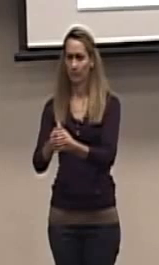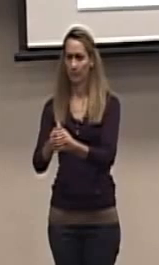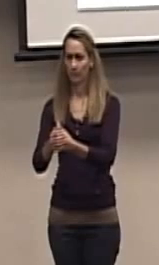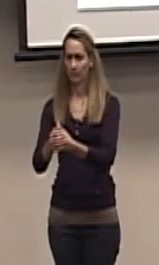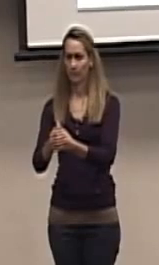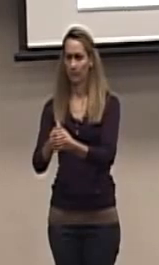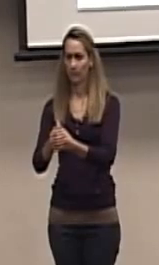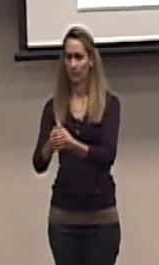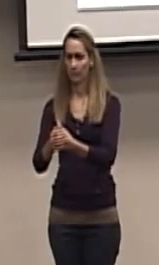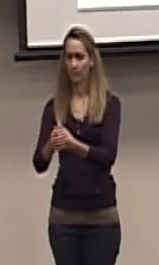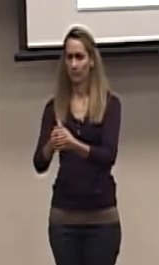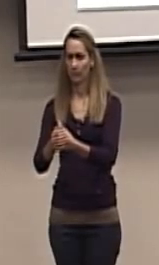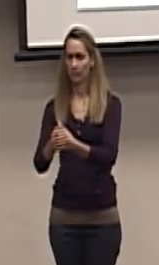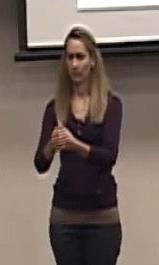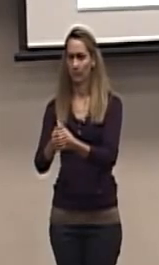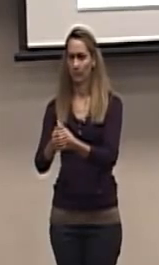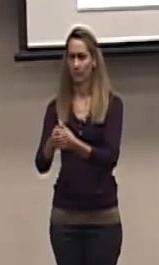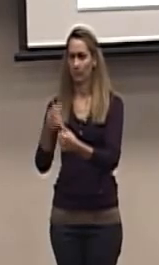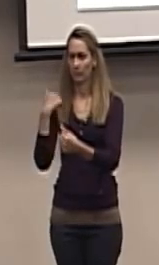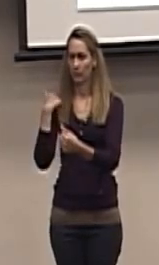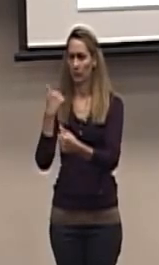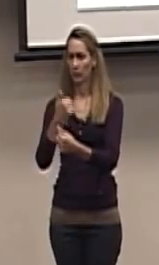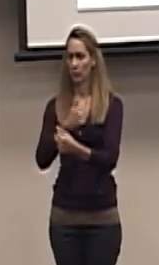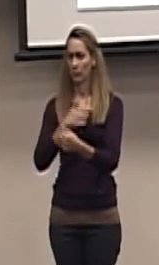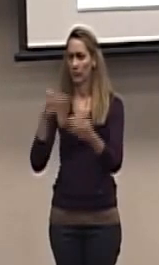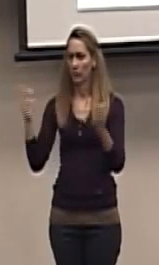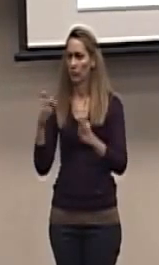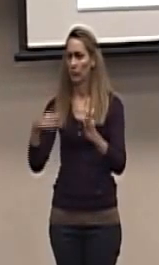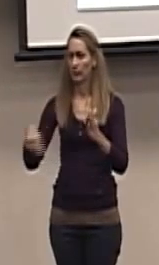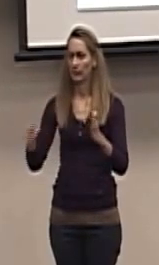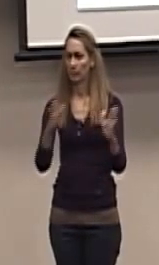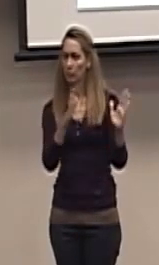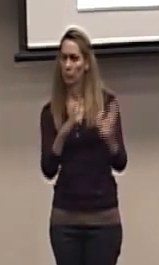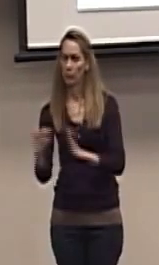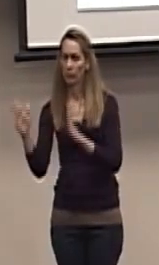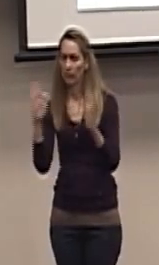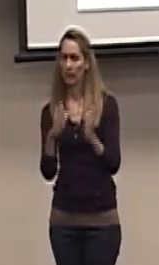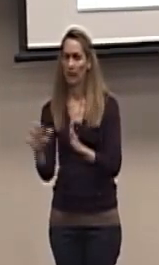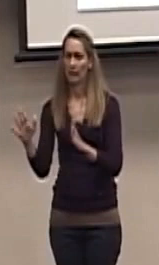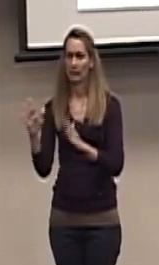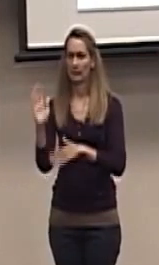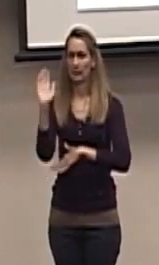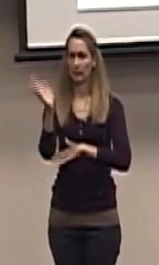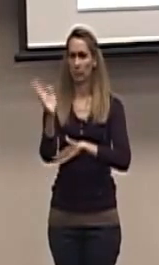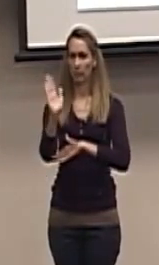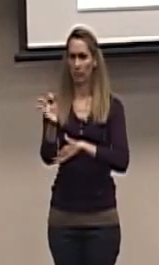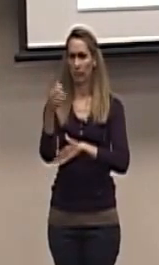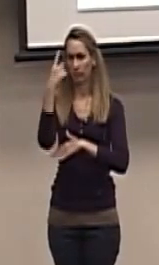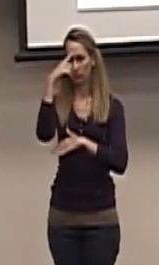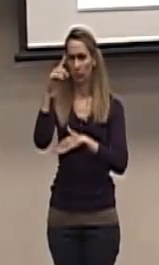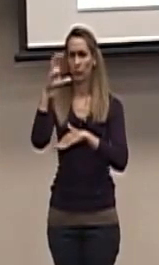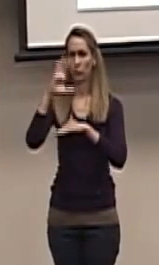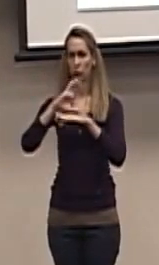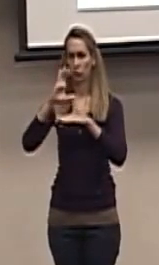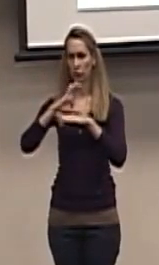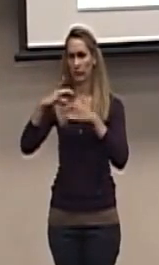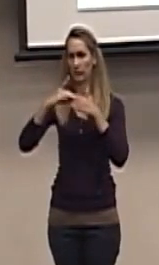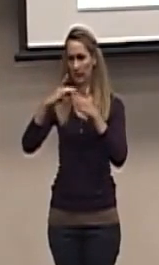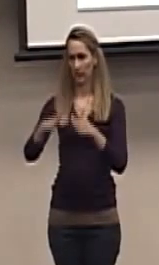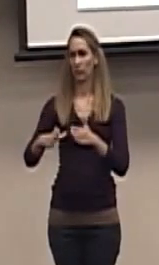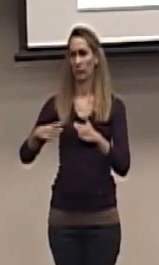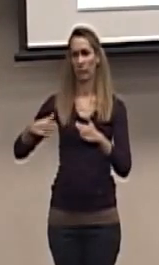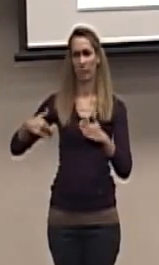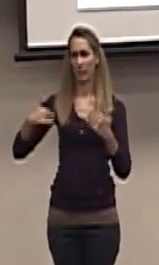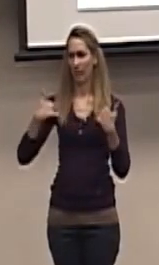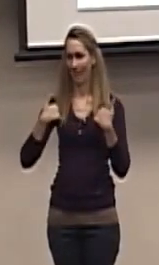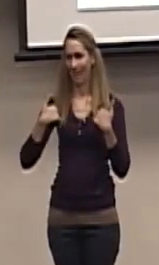their localities to organize seminars for church leaders who have not received formal training and the preachers within